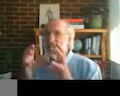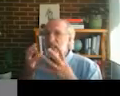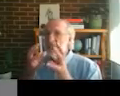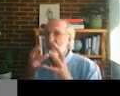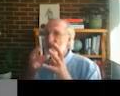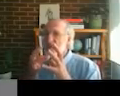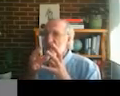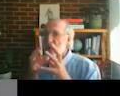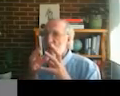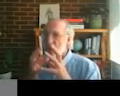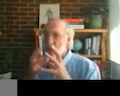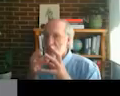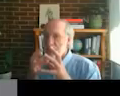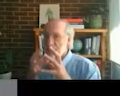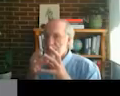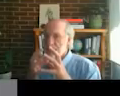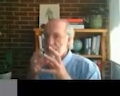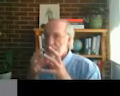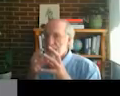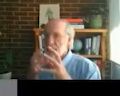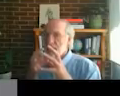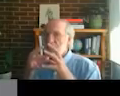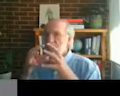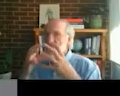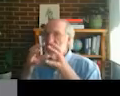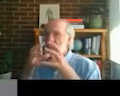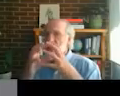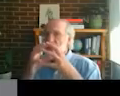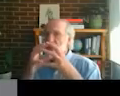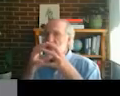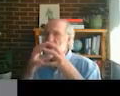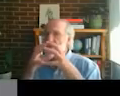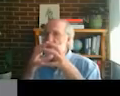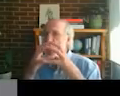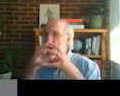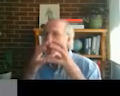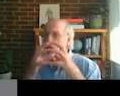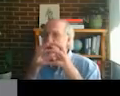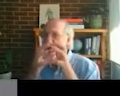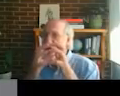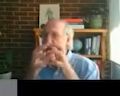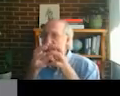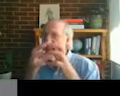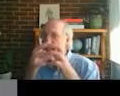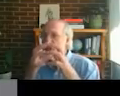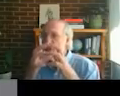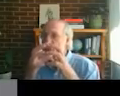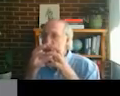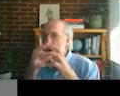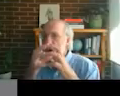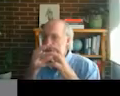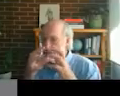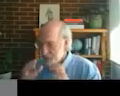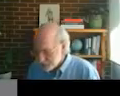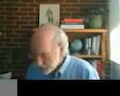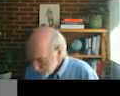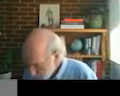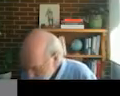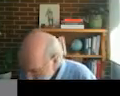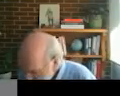the sign is strong, if the child has learned ball strongly, to ask for ball,